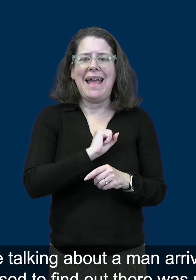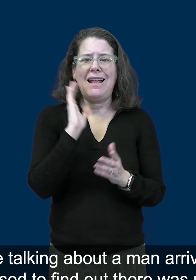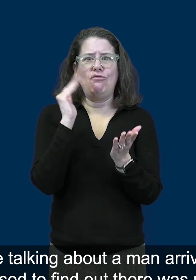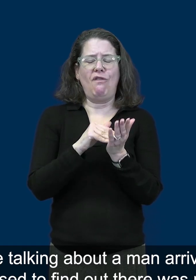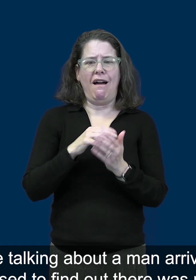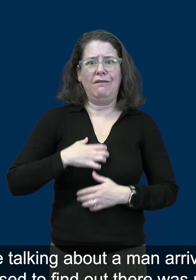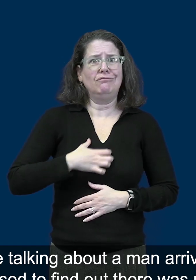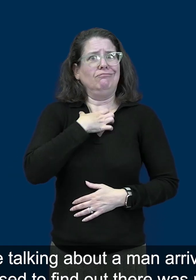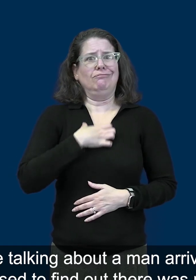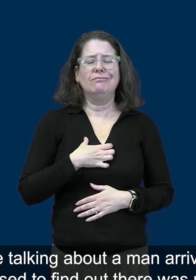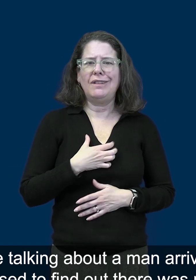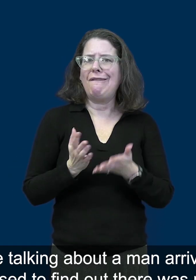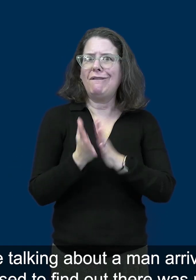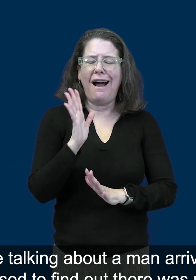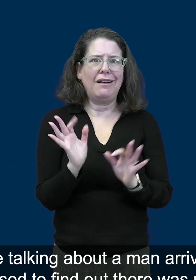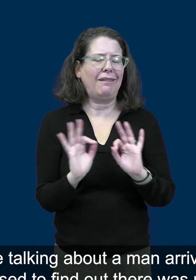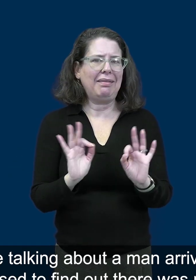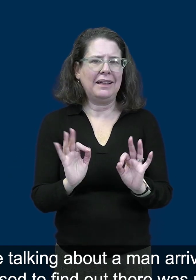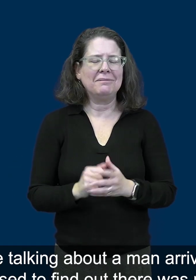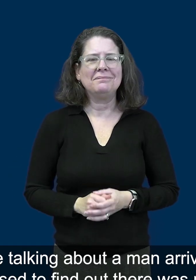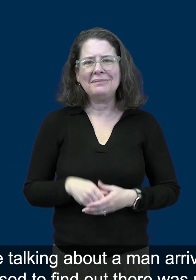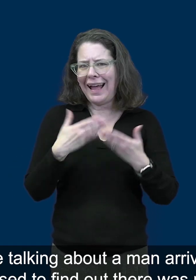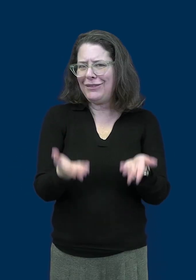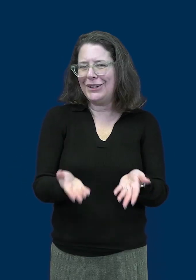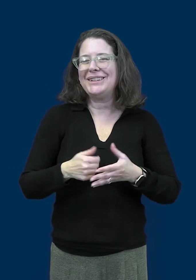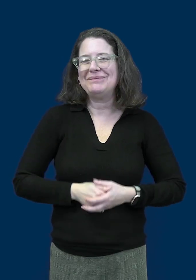They're talking about a man arriving and surprised to find out there was no fire.